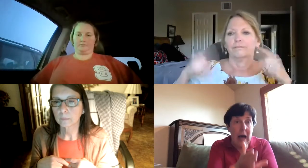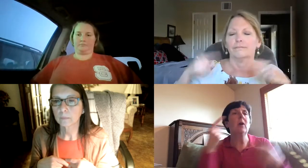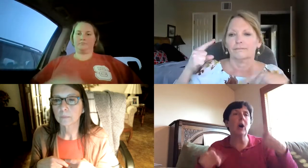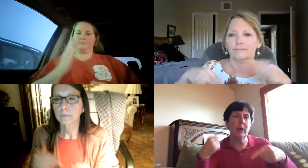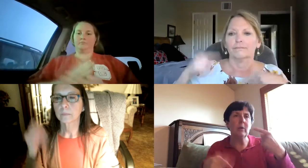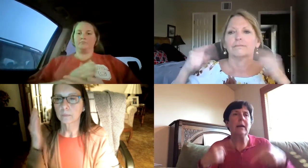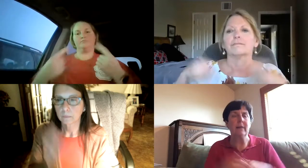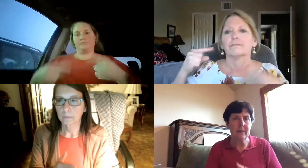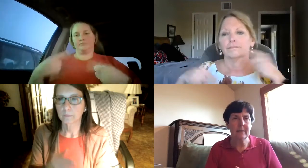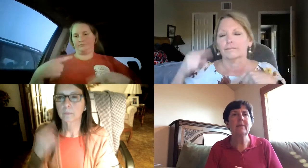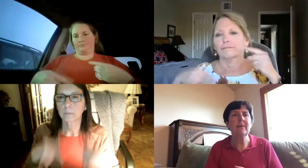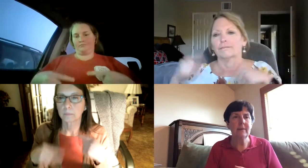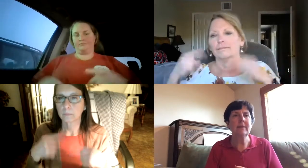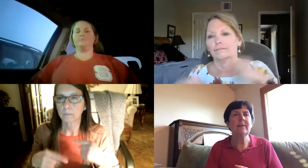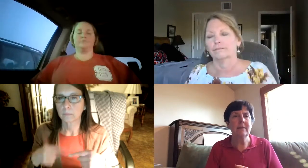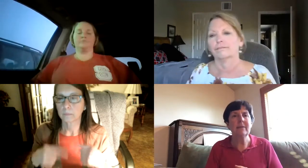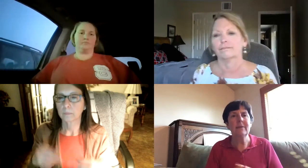Stop arguing.